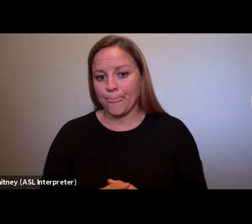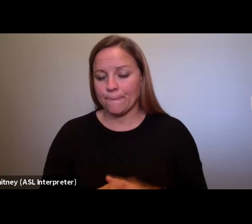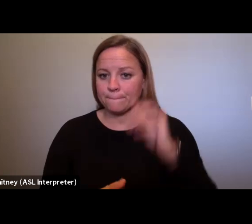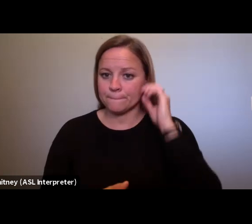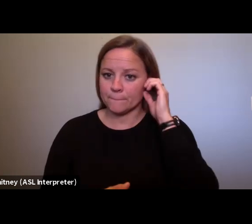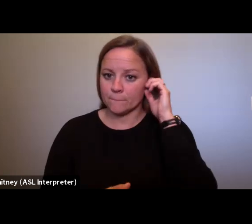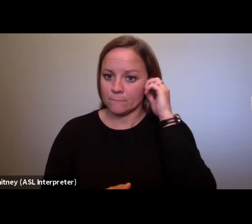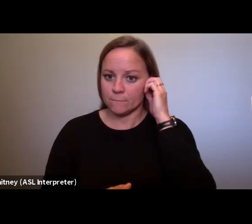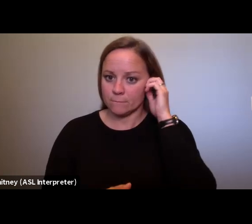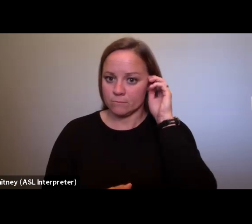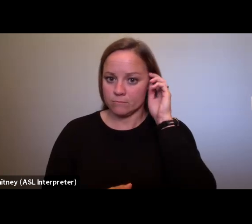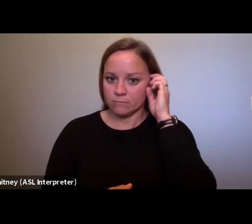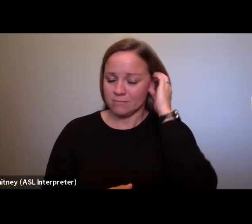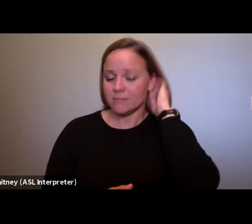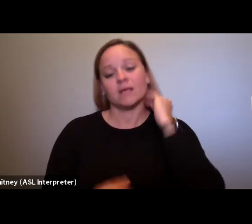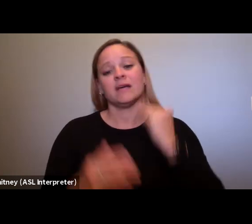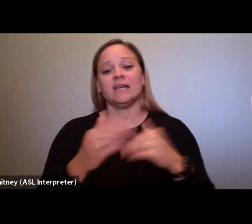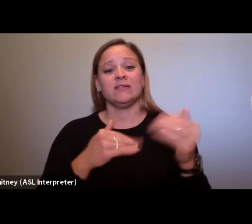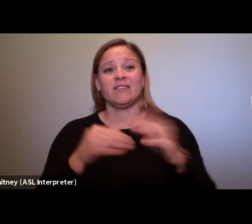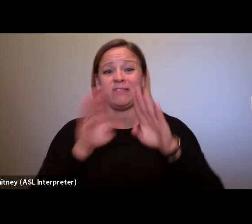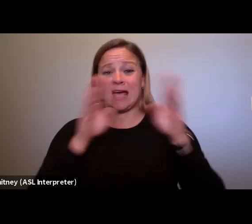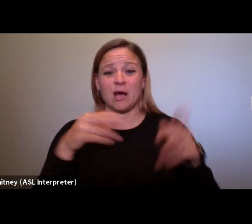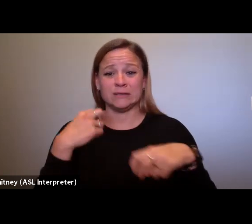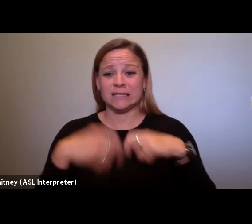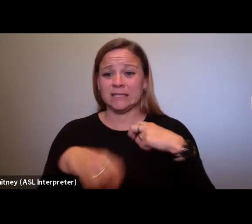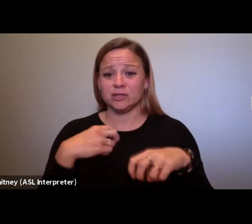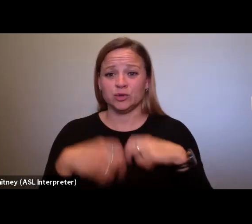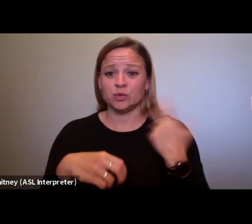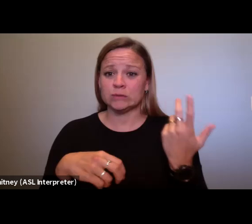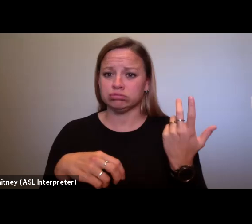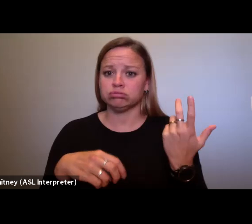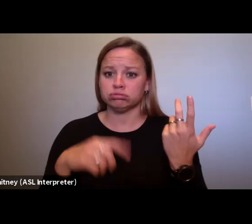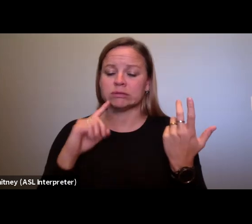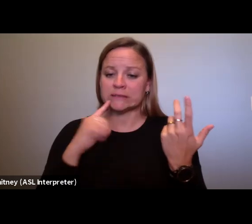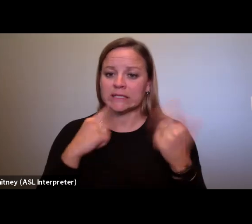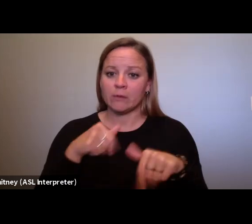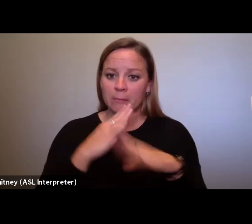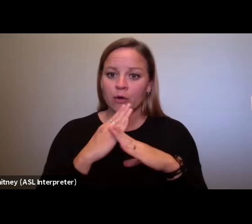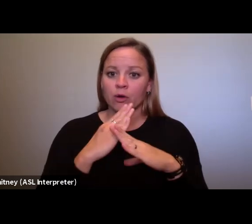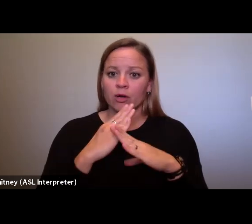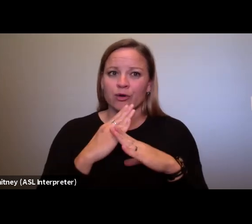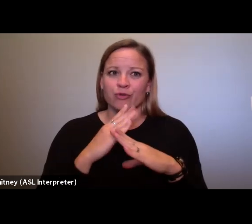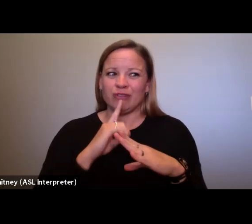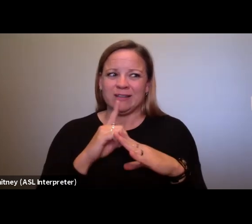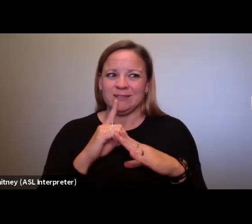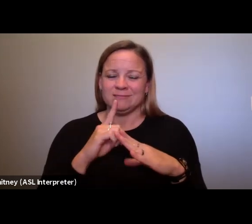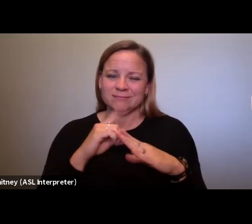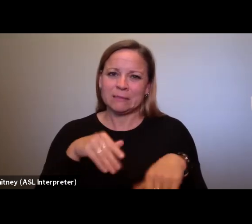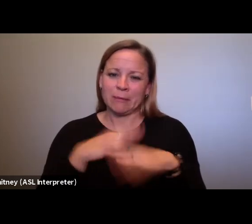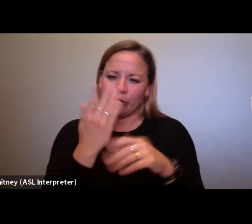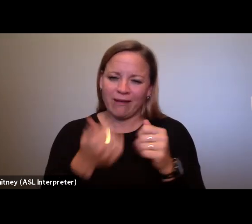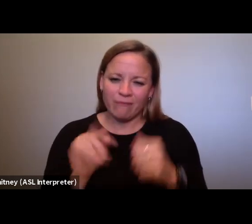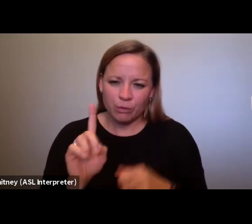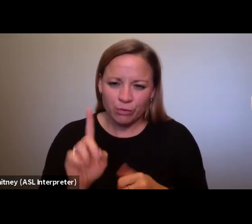the housing issue is a significant barrier in your area, and where is it not?